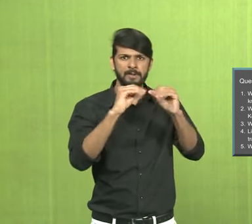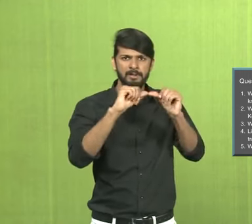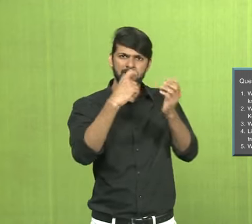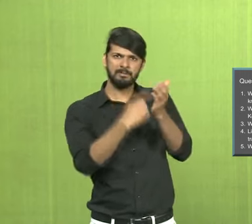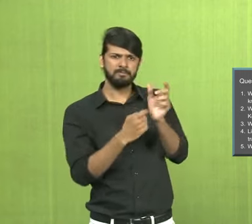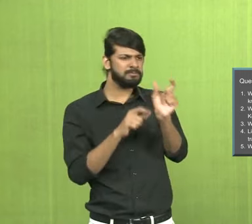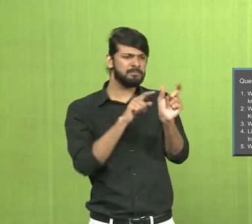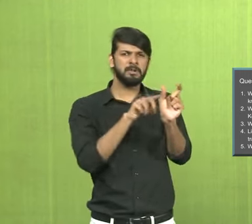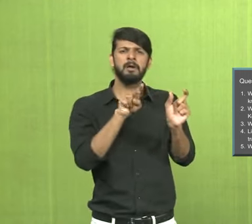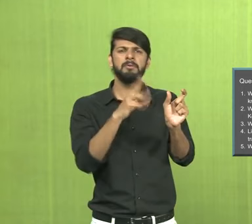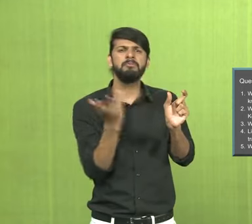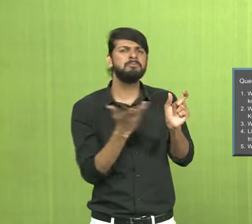what is Kohbar?